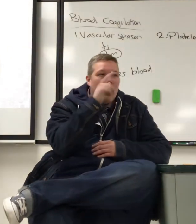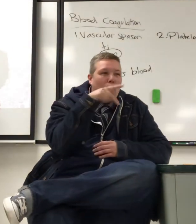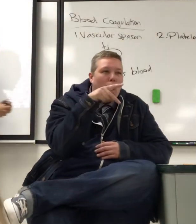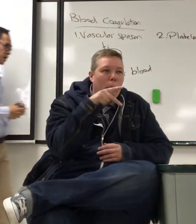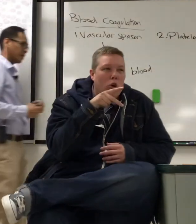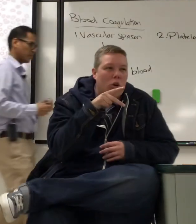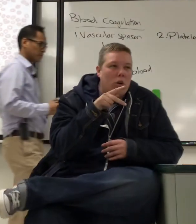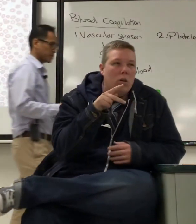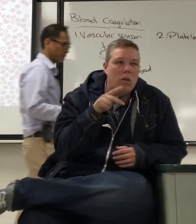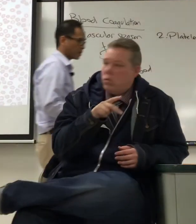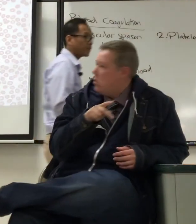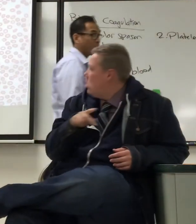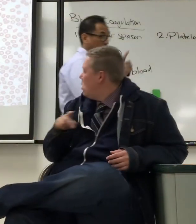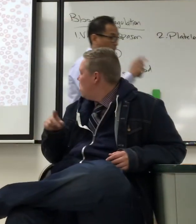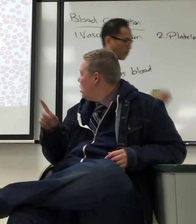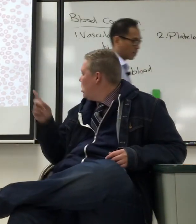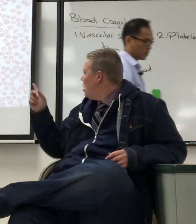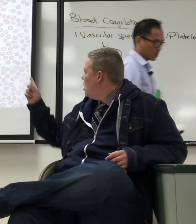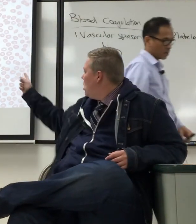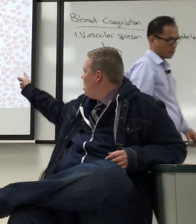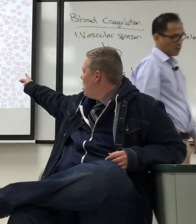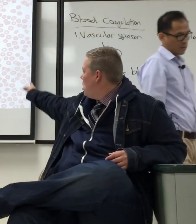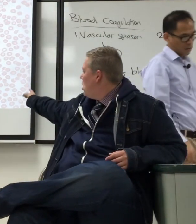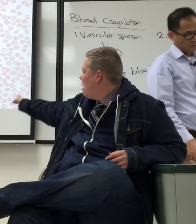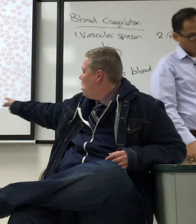in the back, you're not going to be able to see it. But let me point it out.